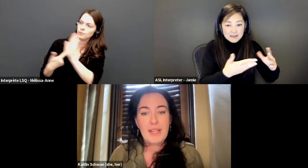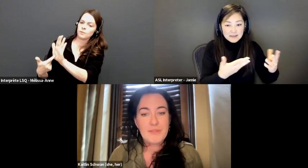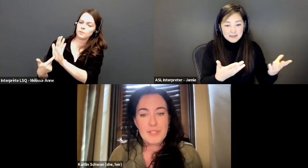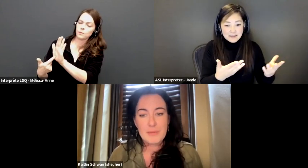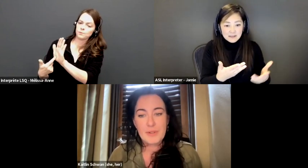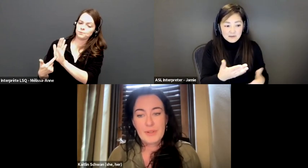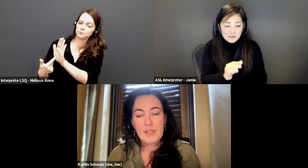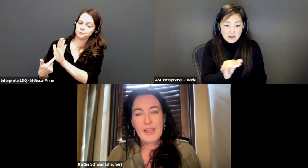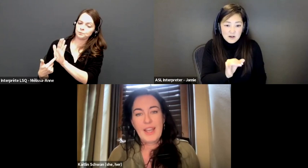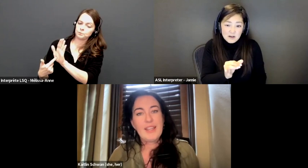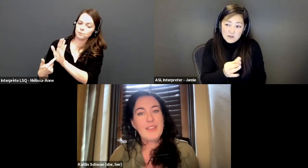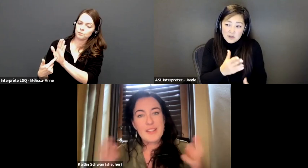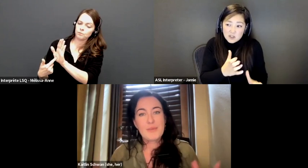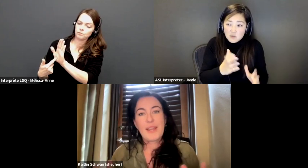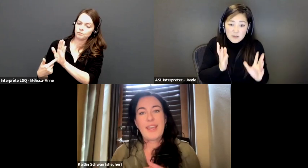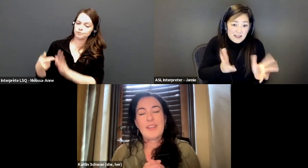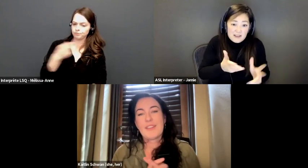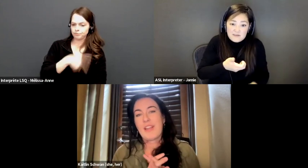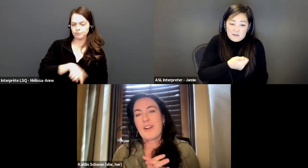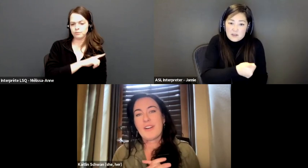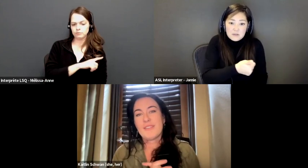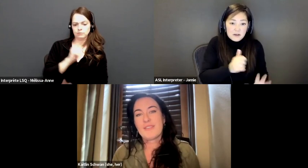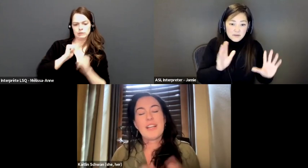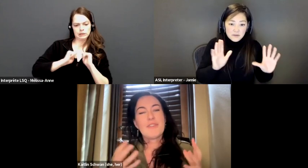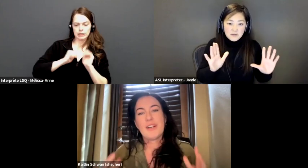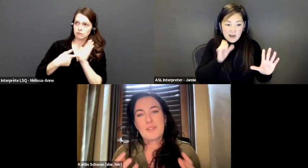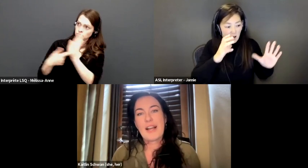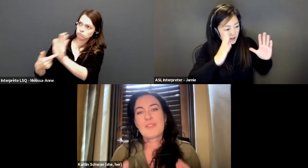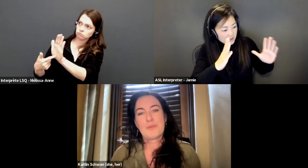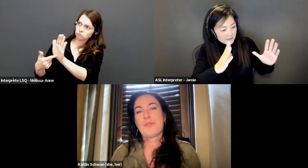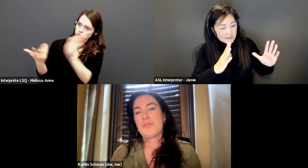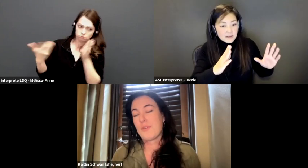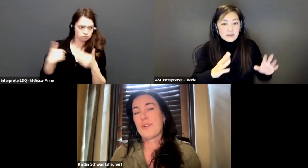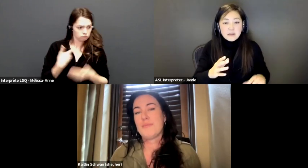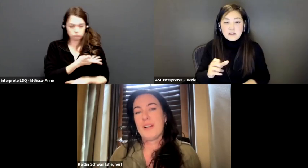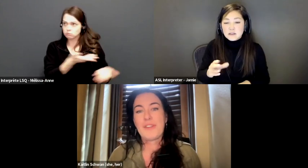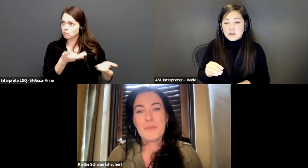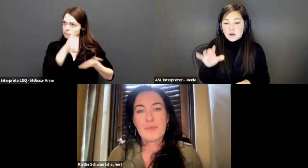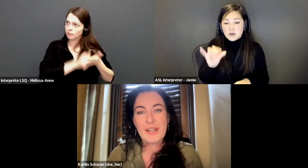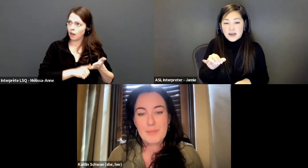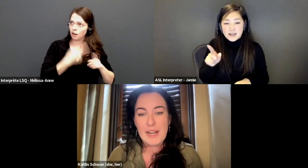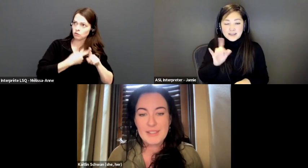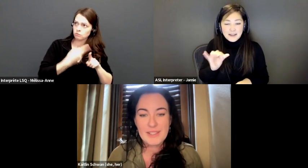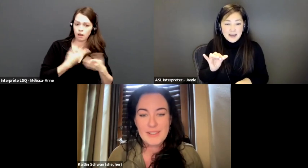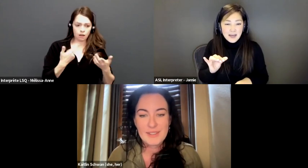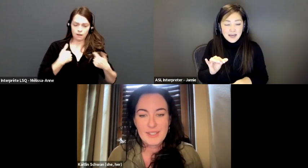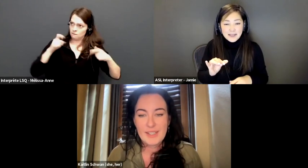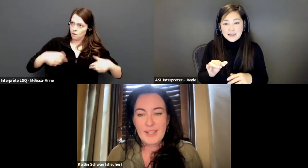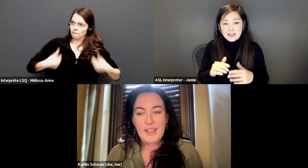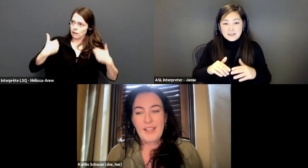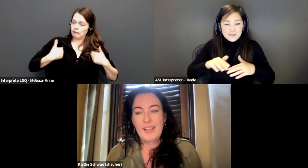be made invisible. And in this way, they are kind of a grassroots form of human rights practice.